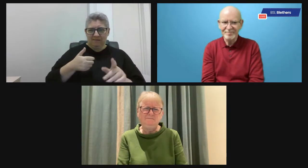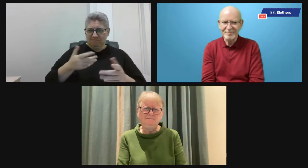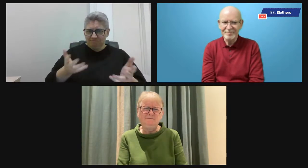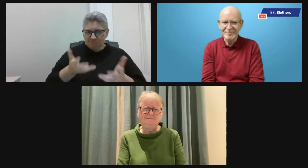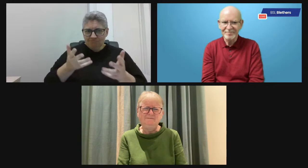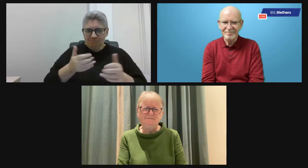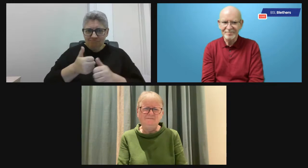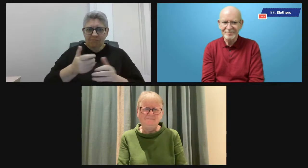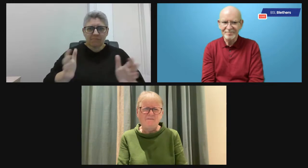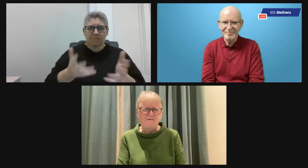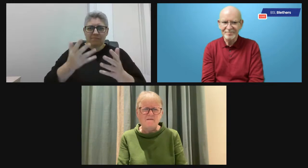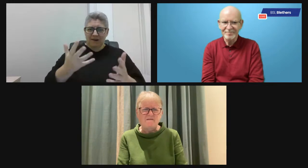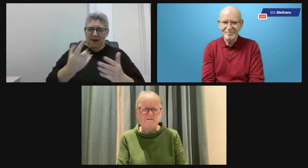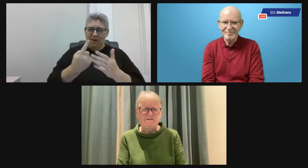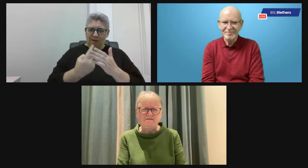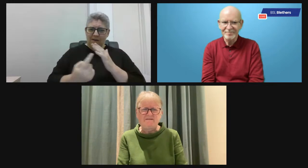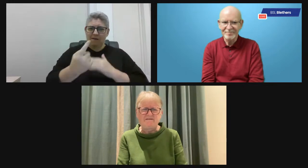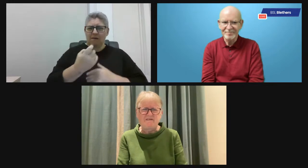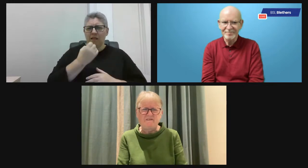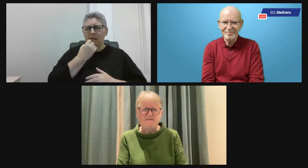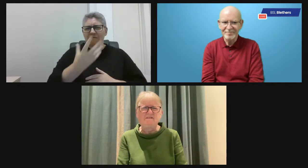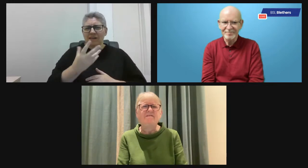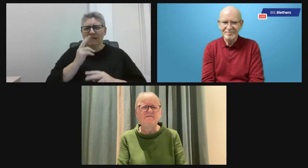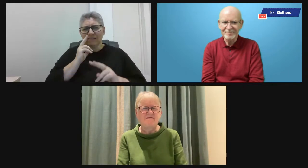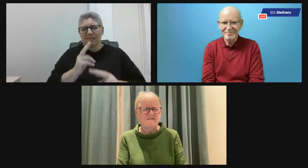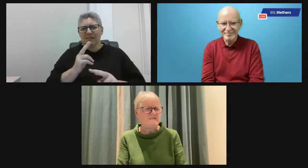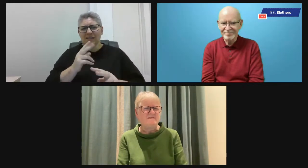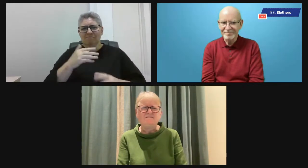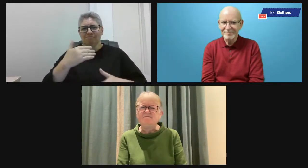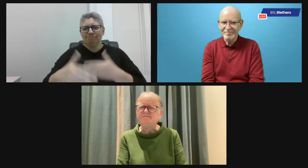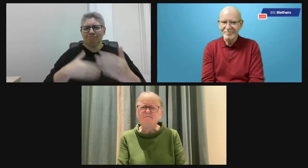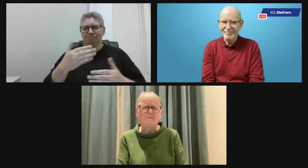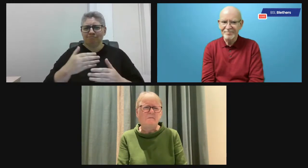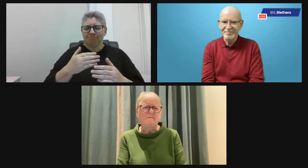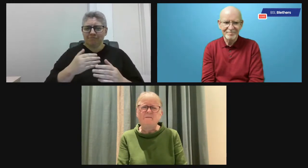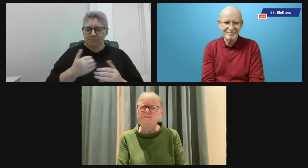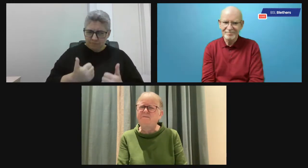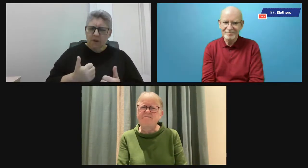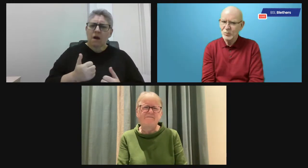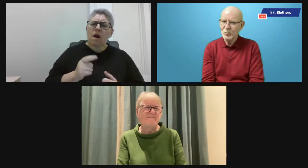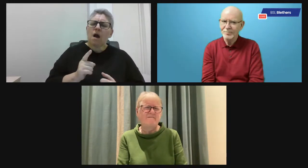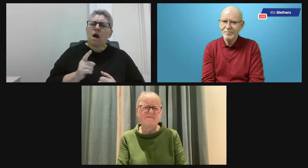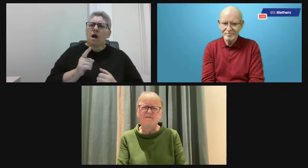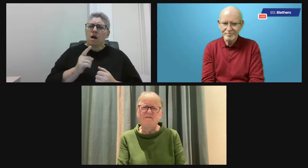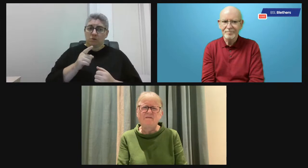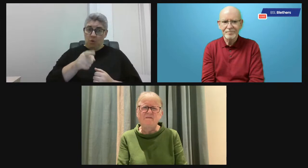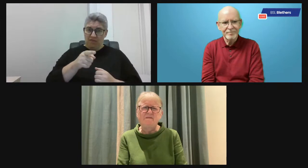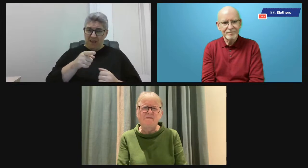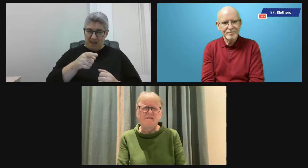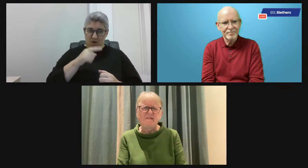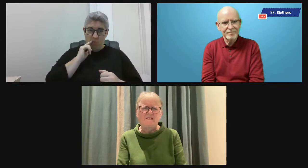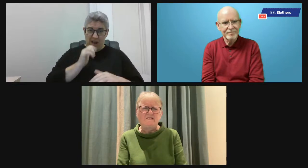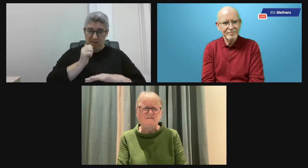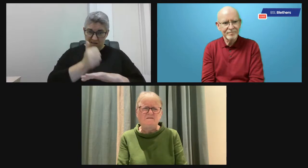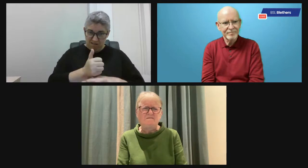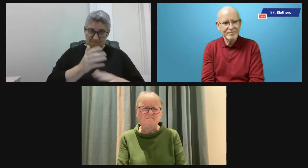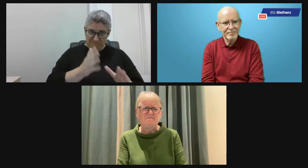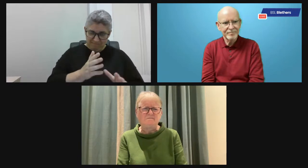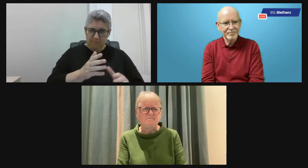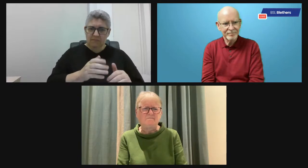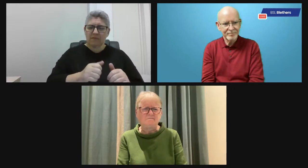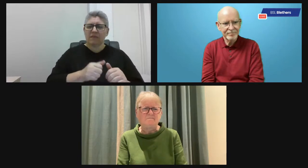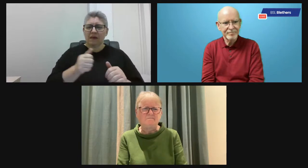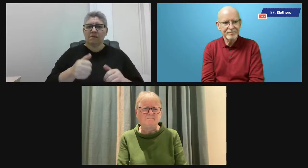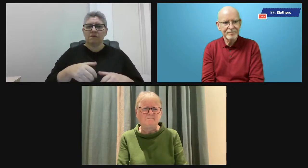back. And it was great having that support, and you didn't feel alone, and deaf people felt as if they were part of a